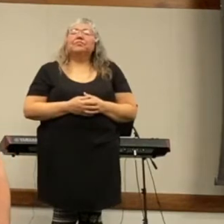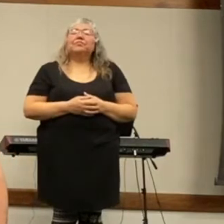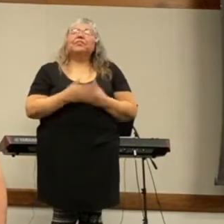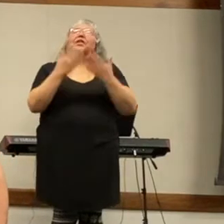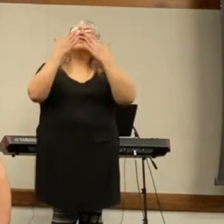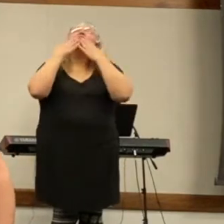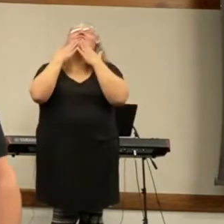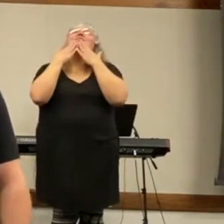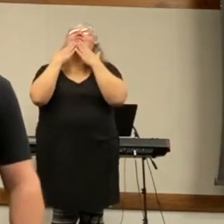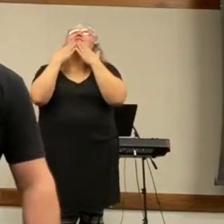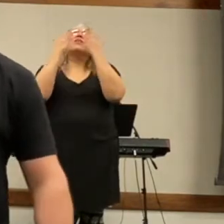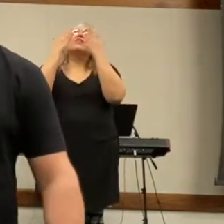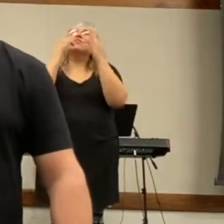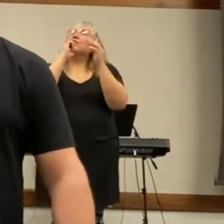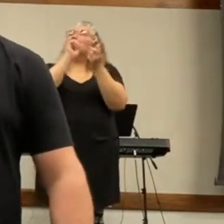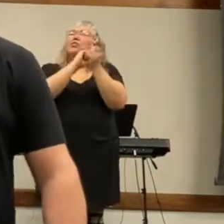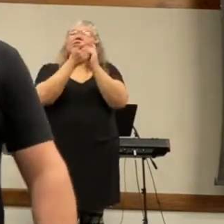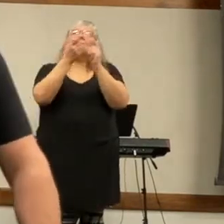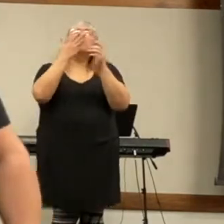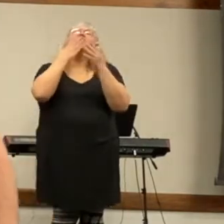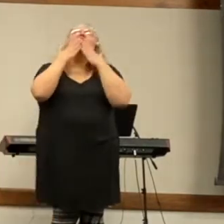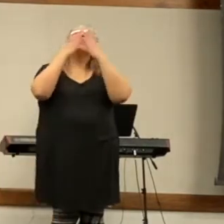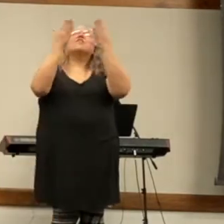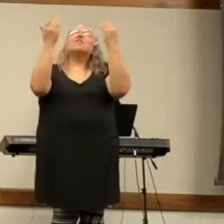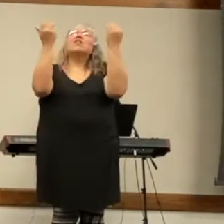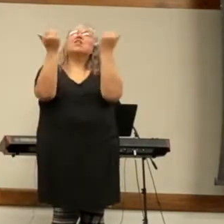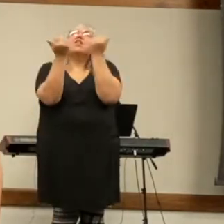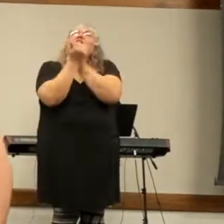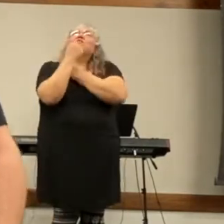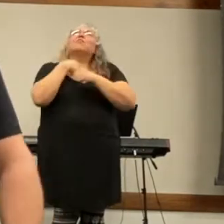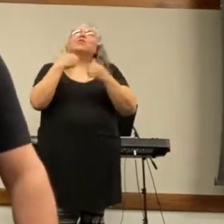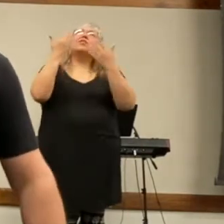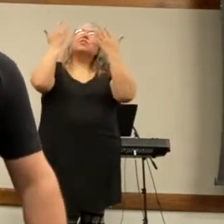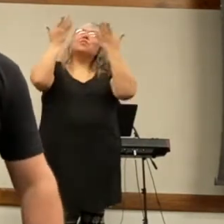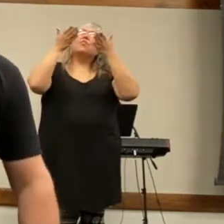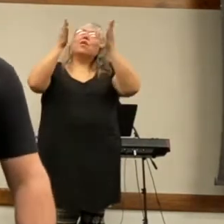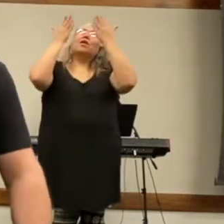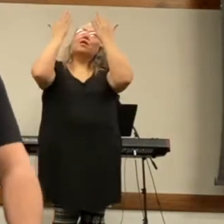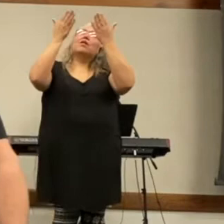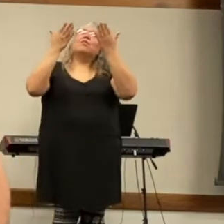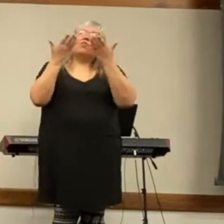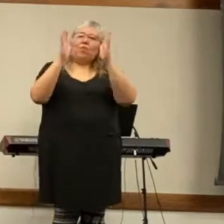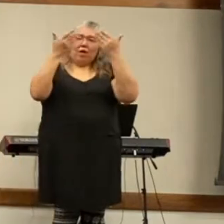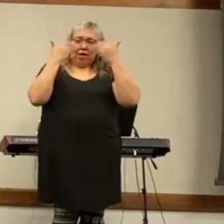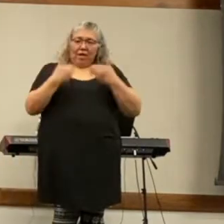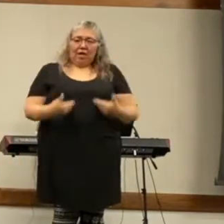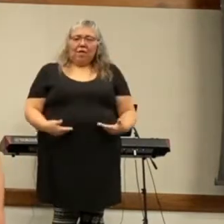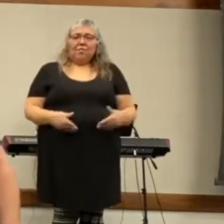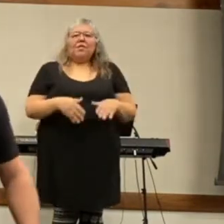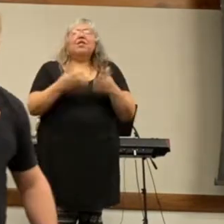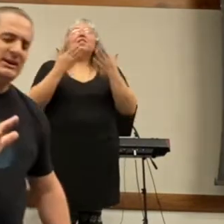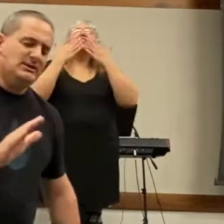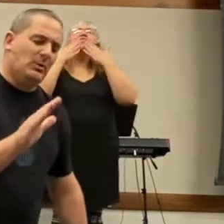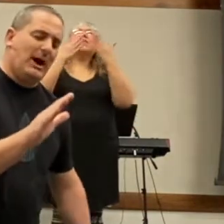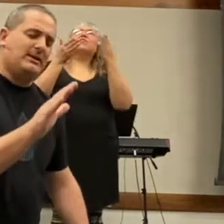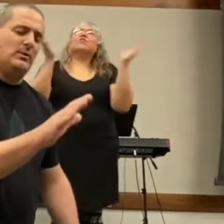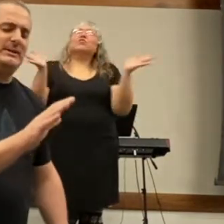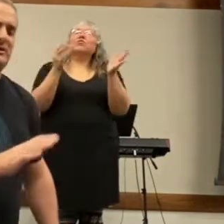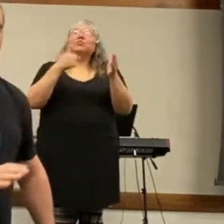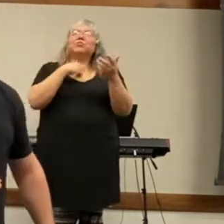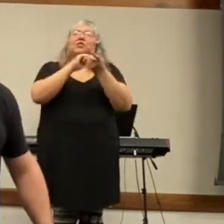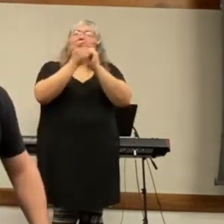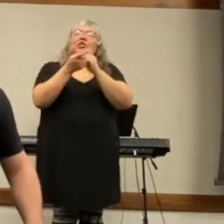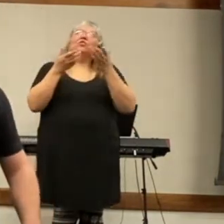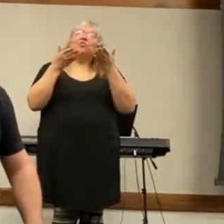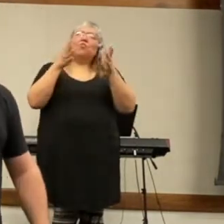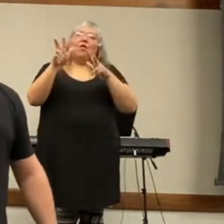Thank you for not changing. Thank you for loving me the way that you are, or the way that I am. God, thank you for encouraging me to change, to walk in the ways that